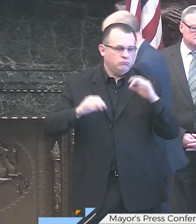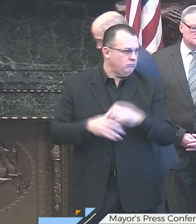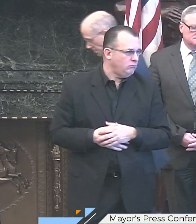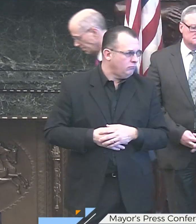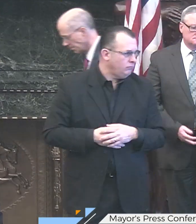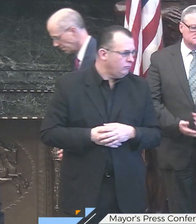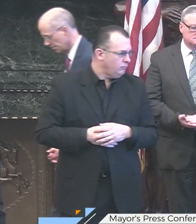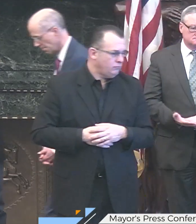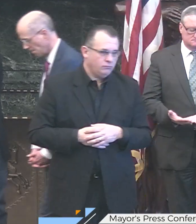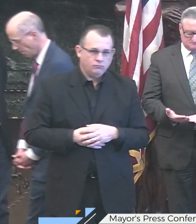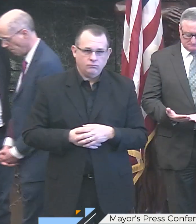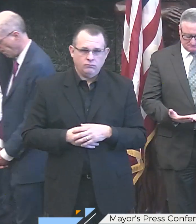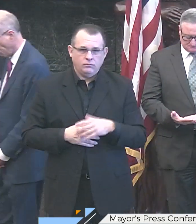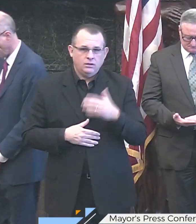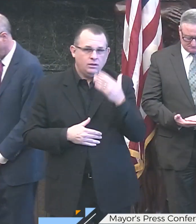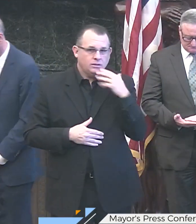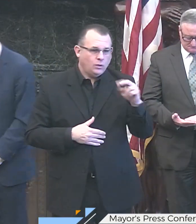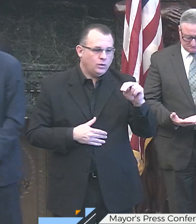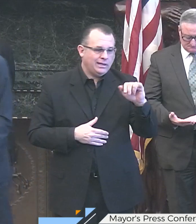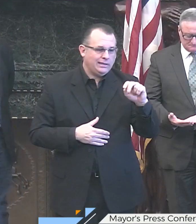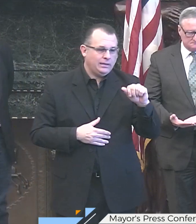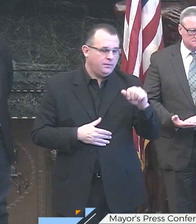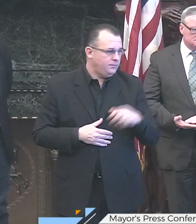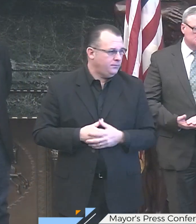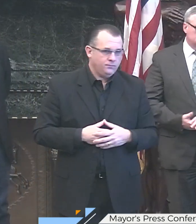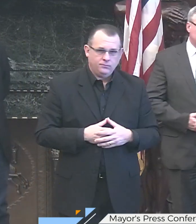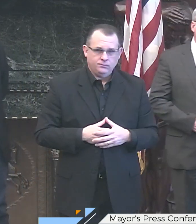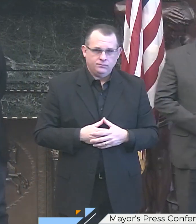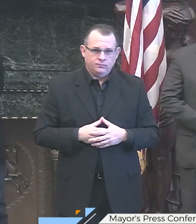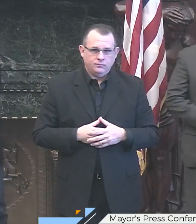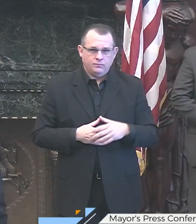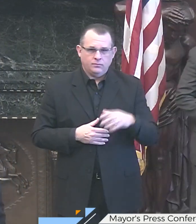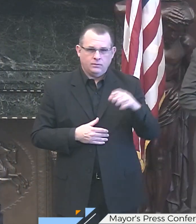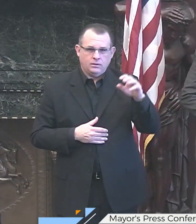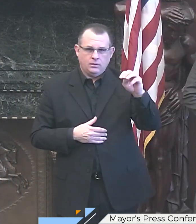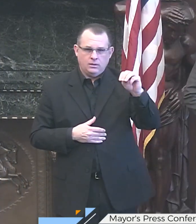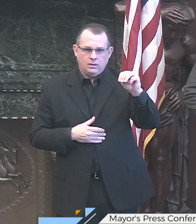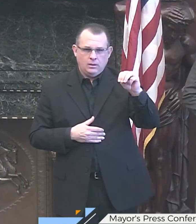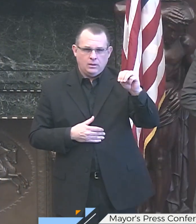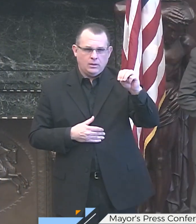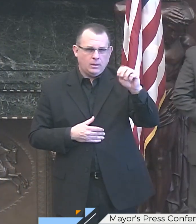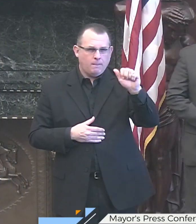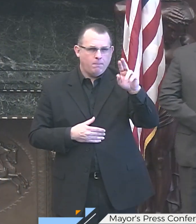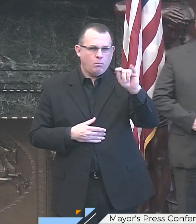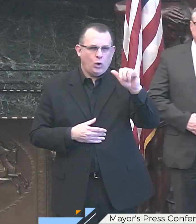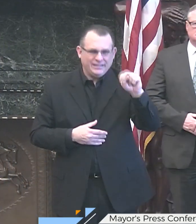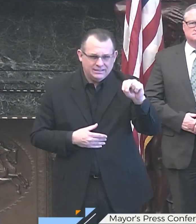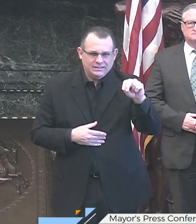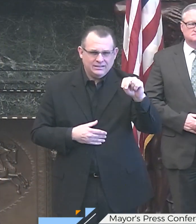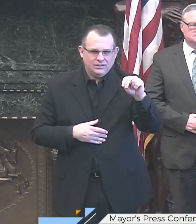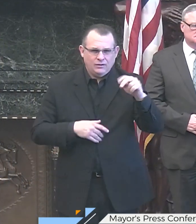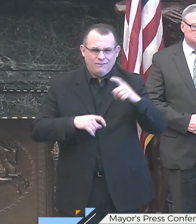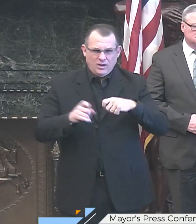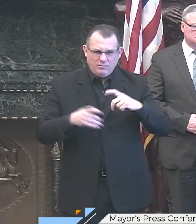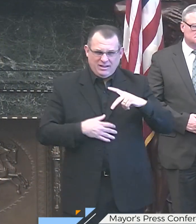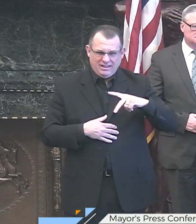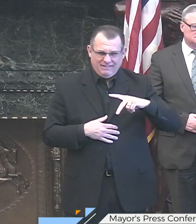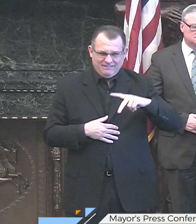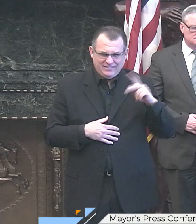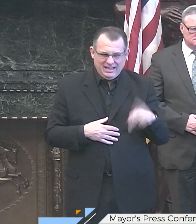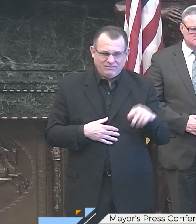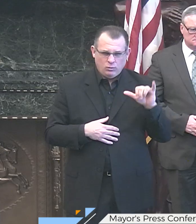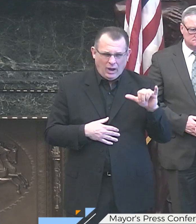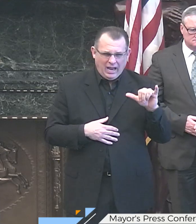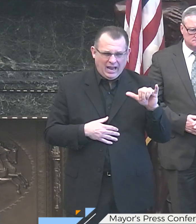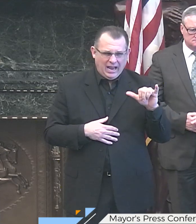you, Nina. Next up, Martin Pratt of Philly YBN. Hey guys, really appreciate